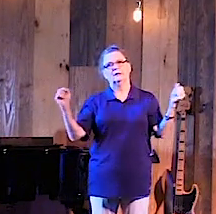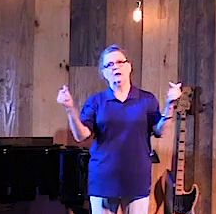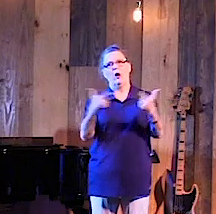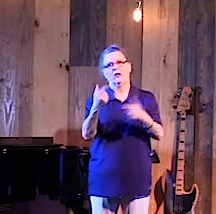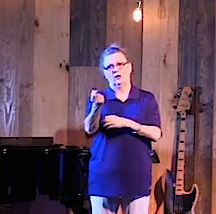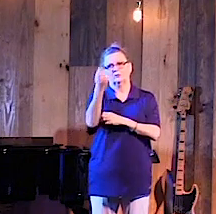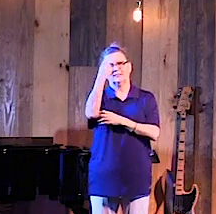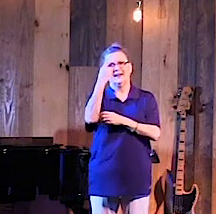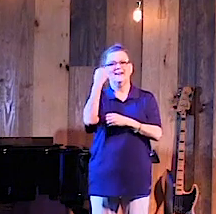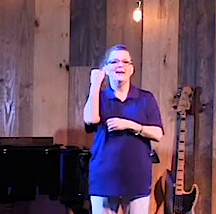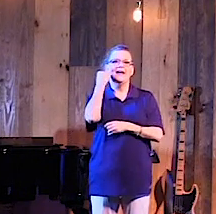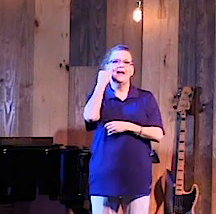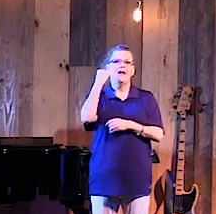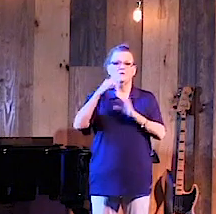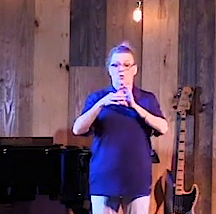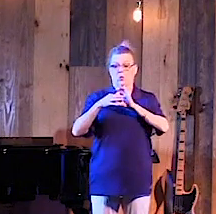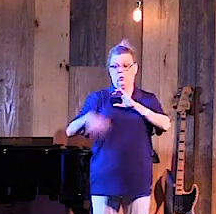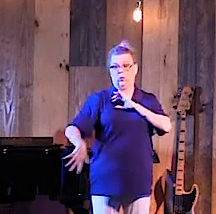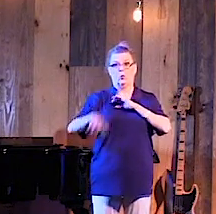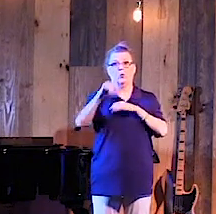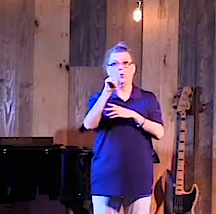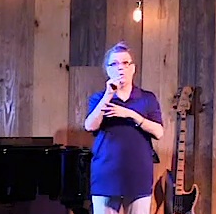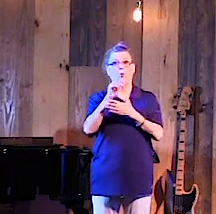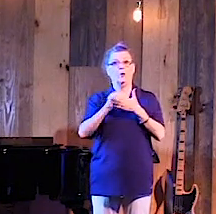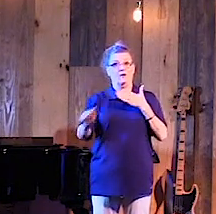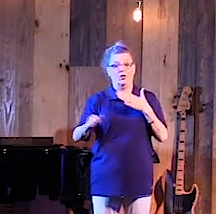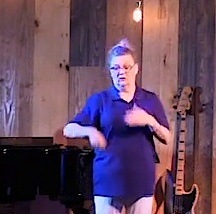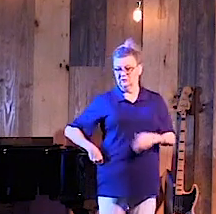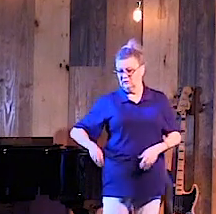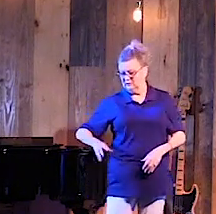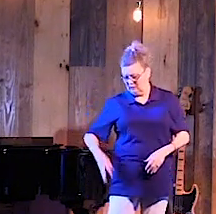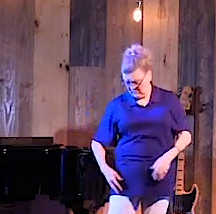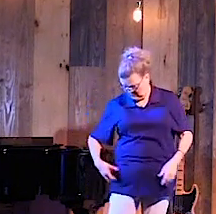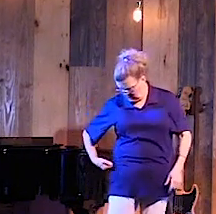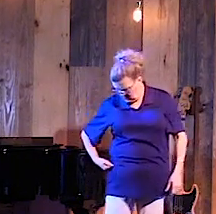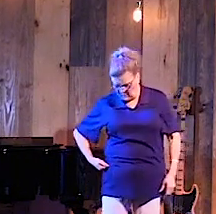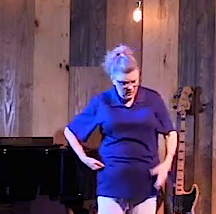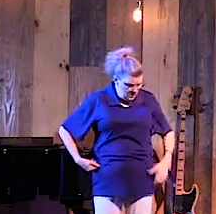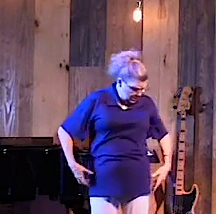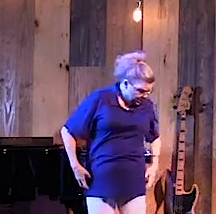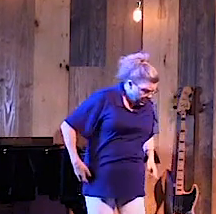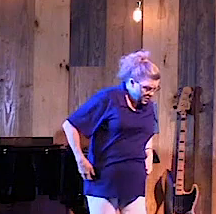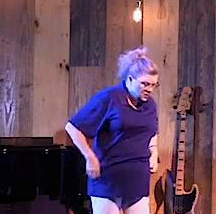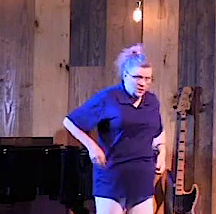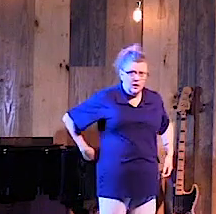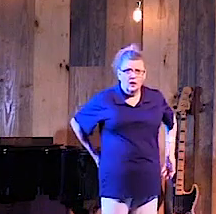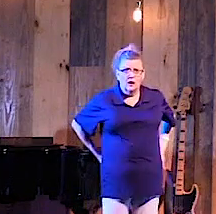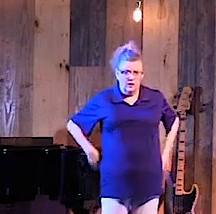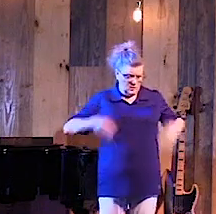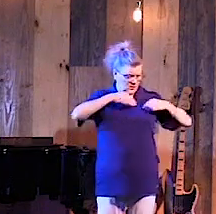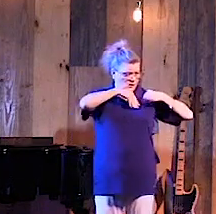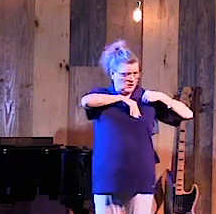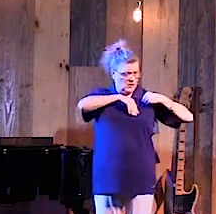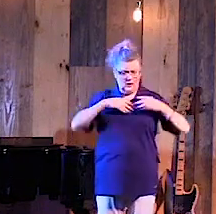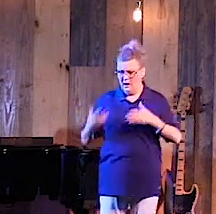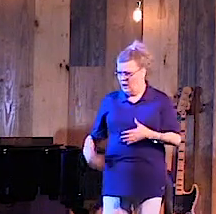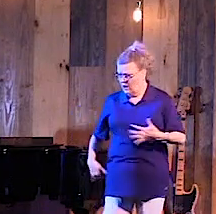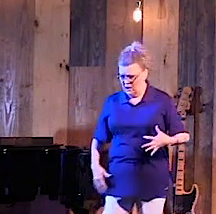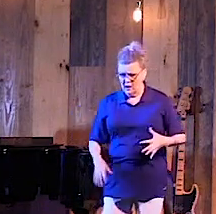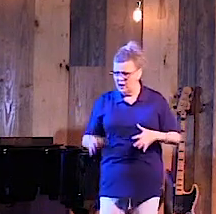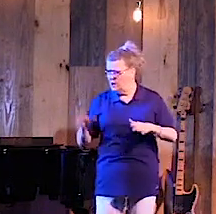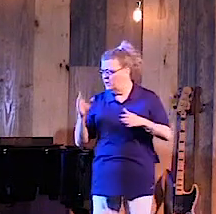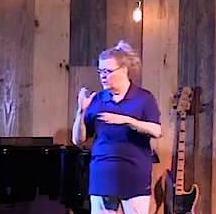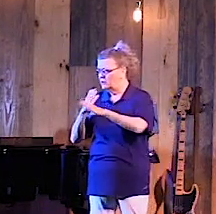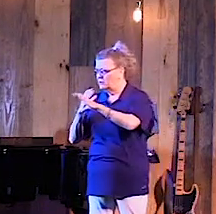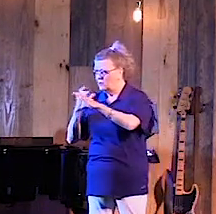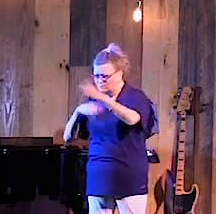lose $20 from your wallet. I mean, you lose $20 and you search all through your pants, you know, and then you look all through the